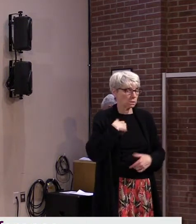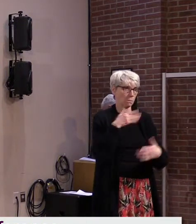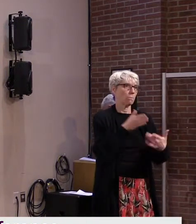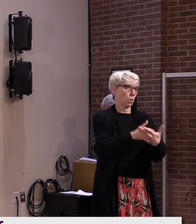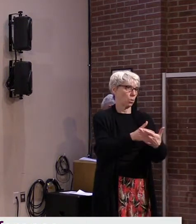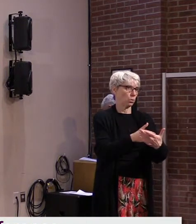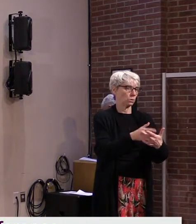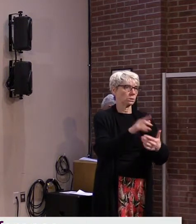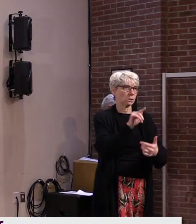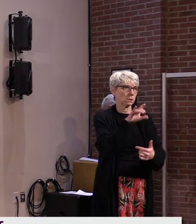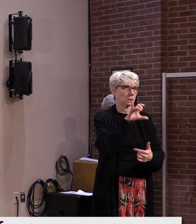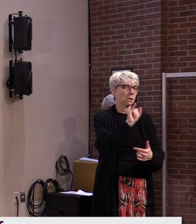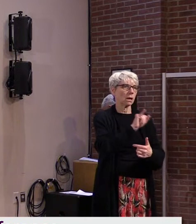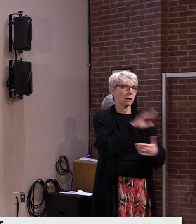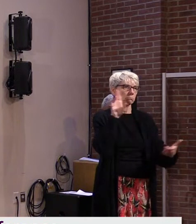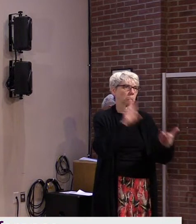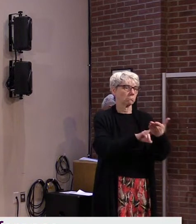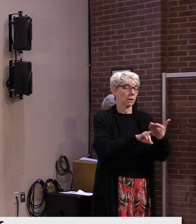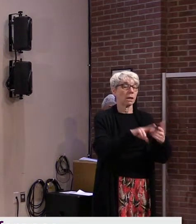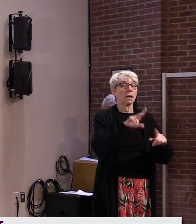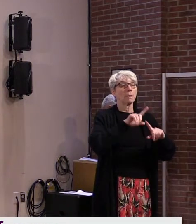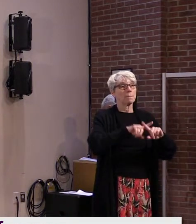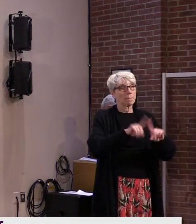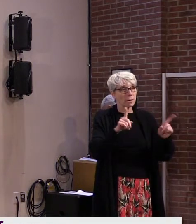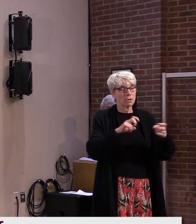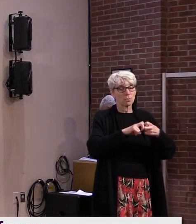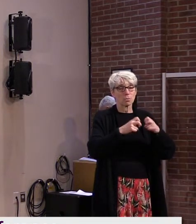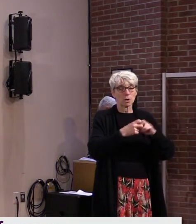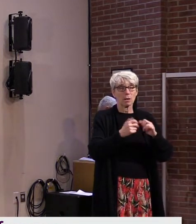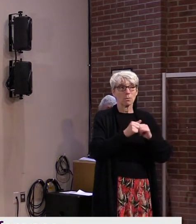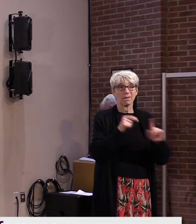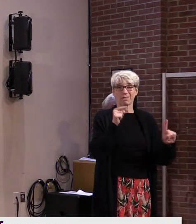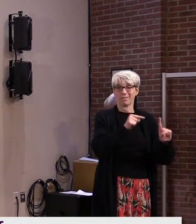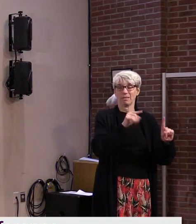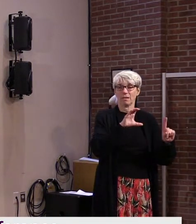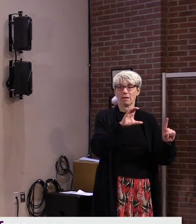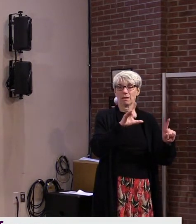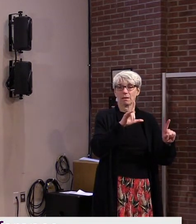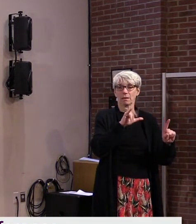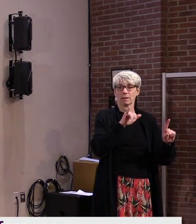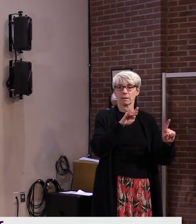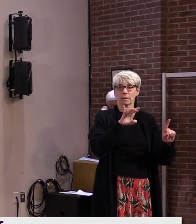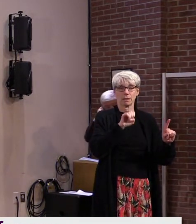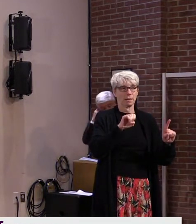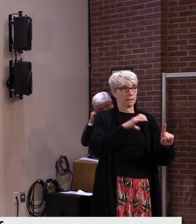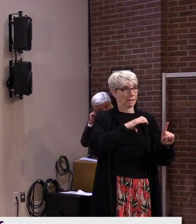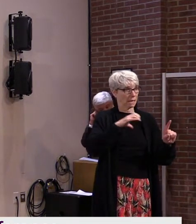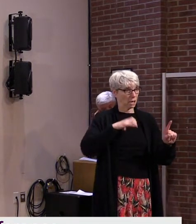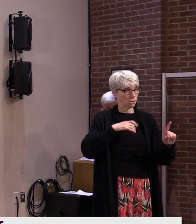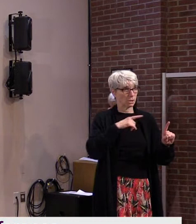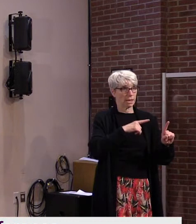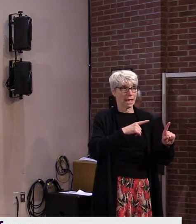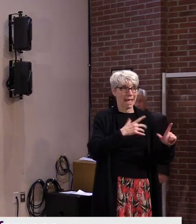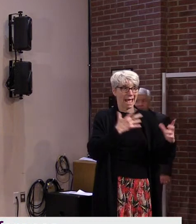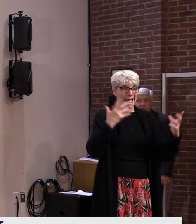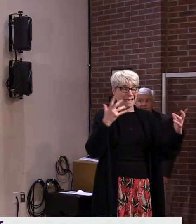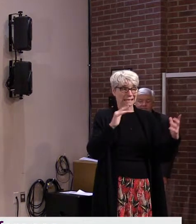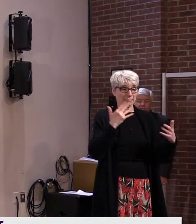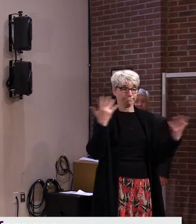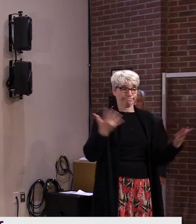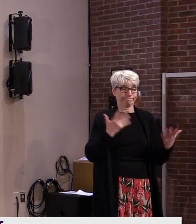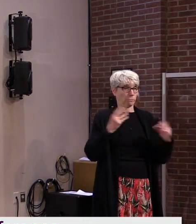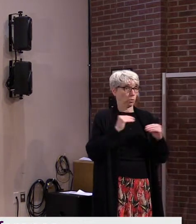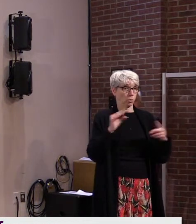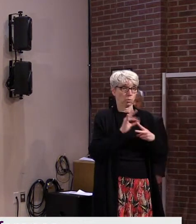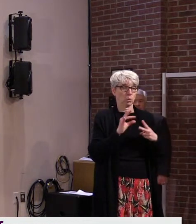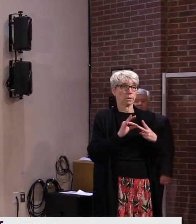but part of the problem with the Climate Council is that I don't know as we have a choice.